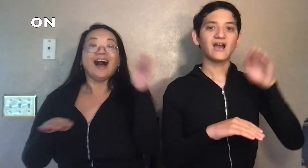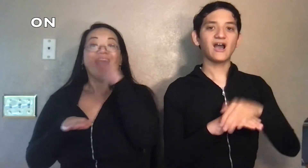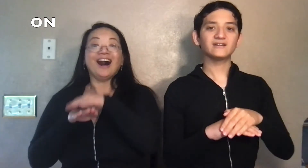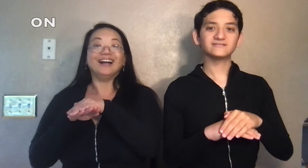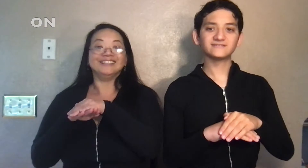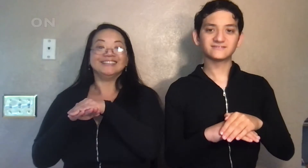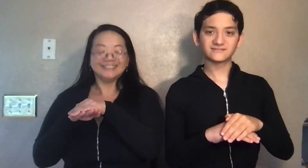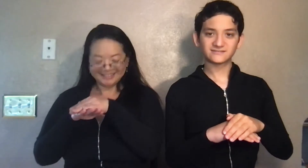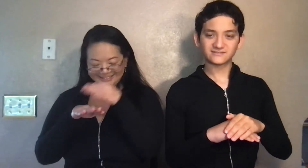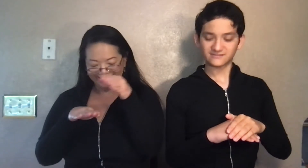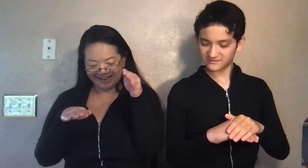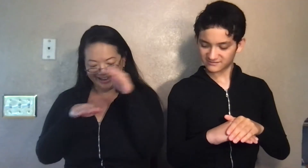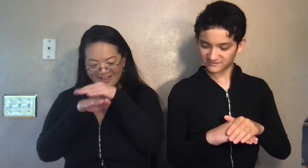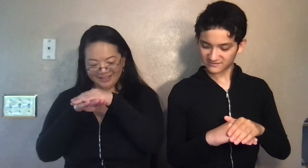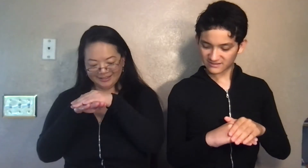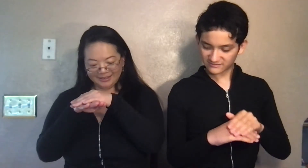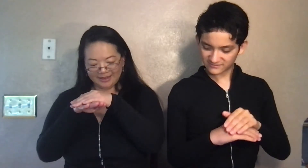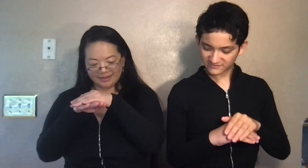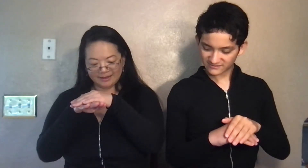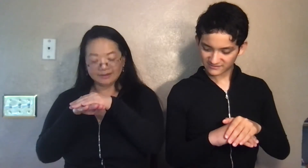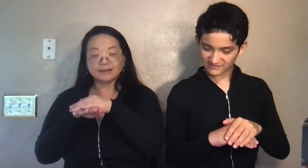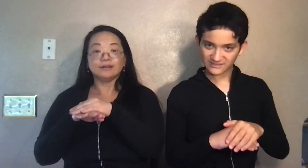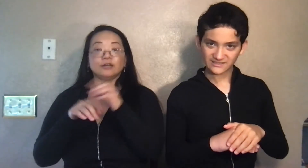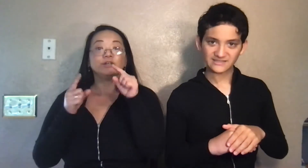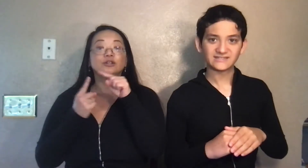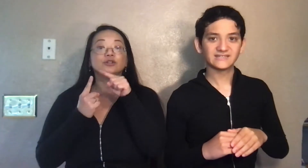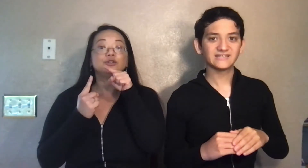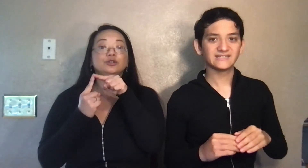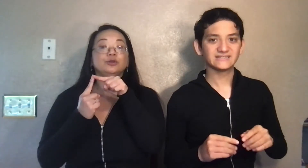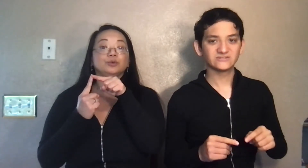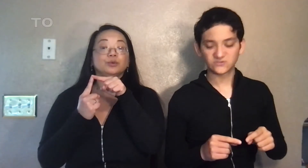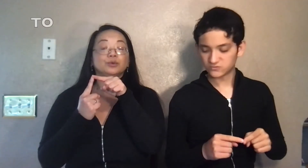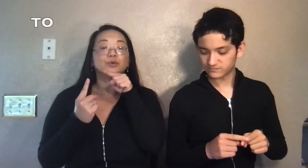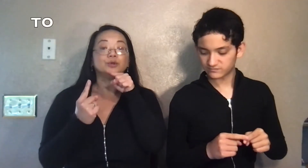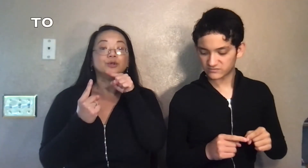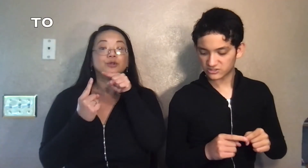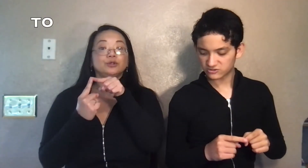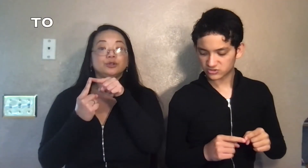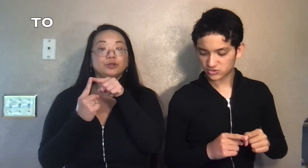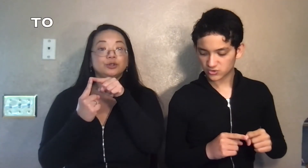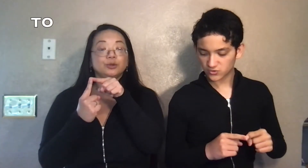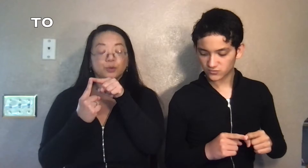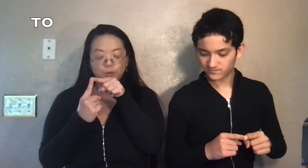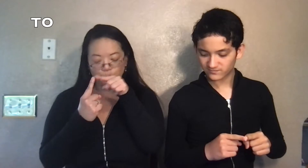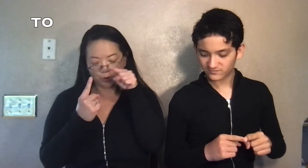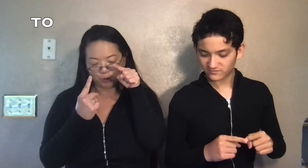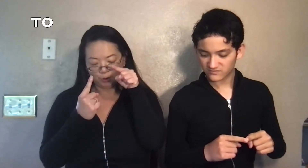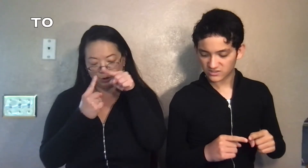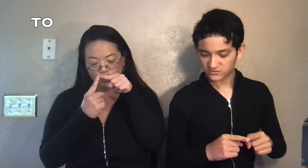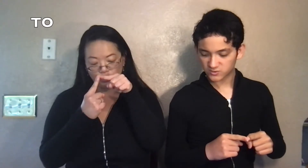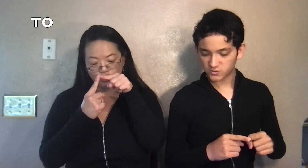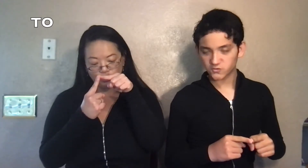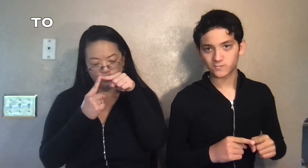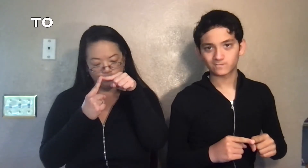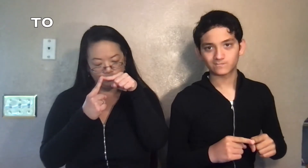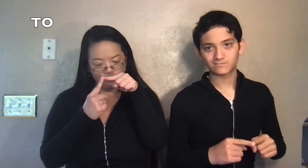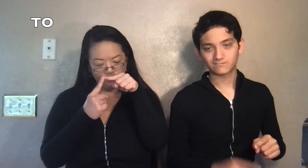On. Yeah, on. And then? Into. To. To. Mm-hmm.